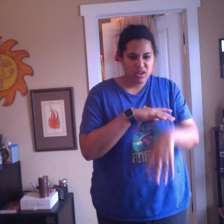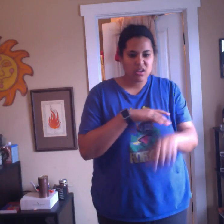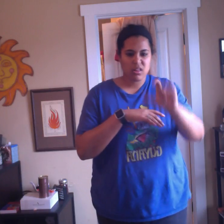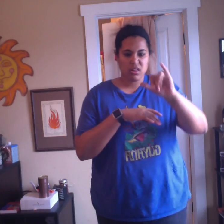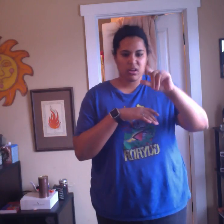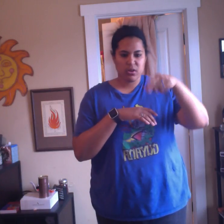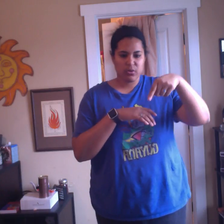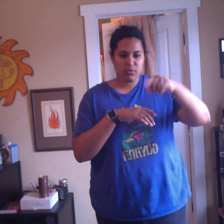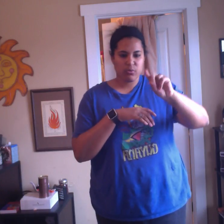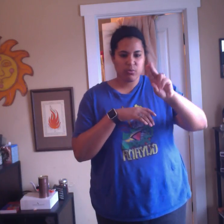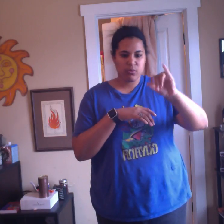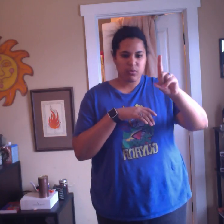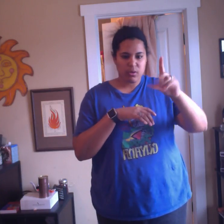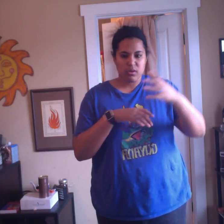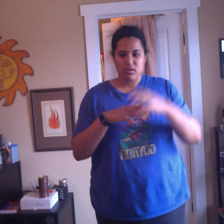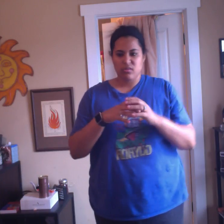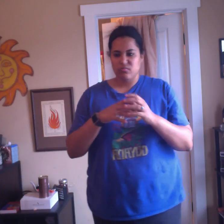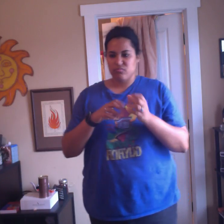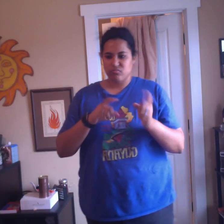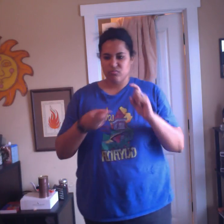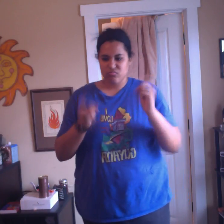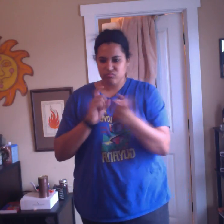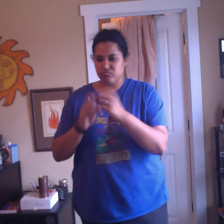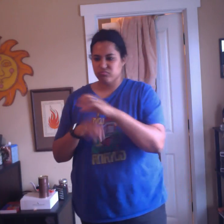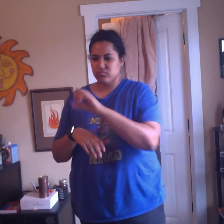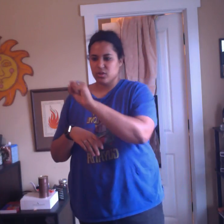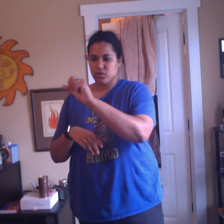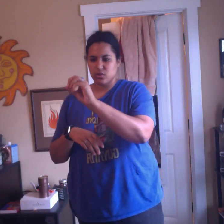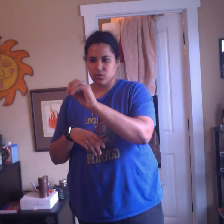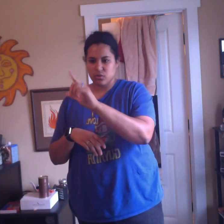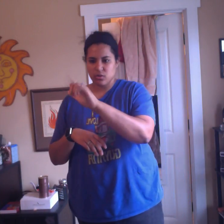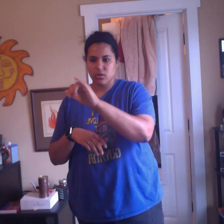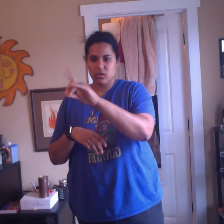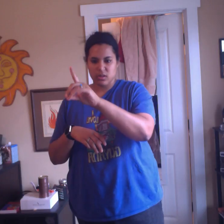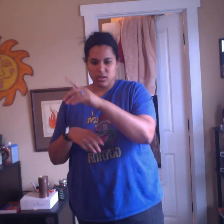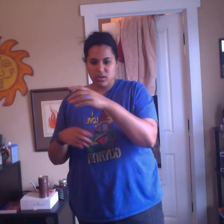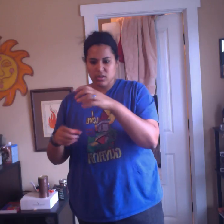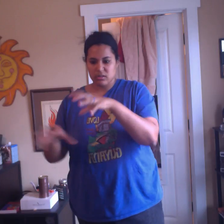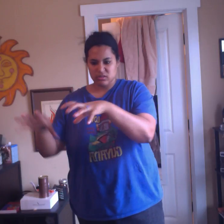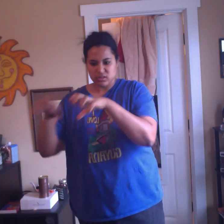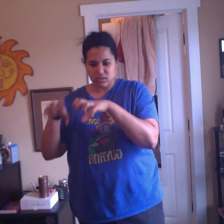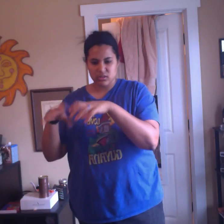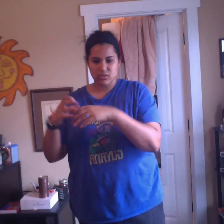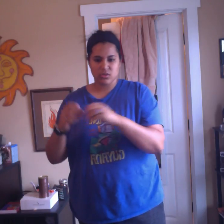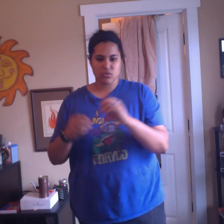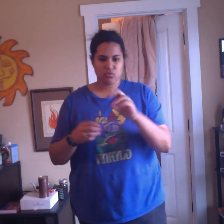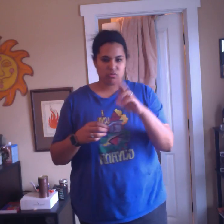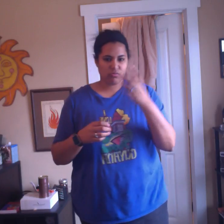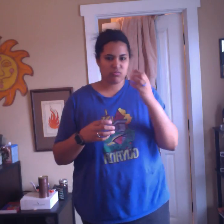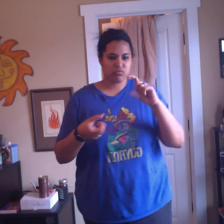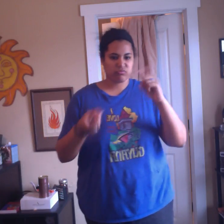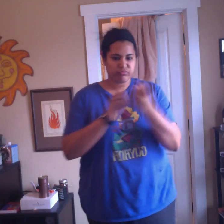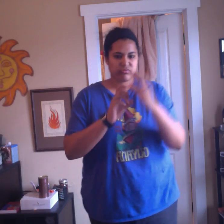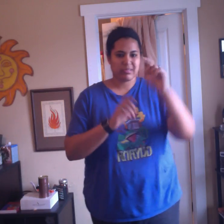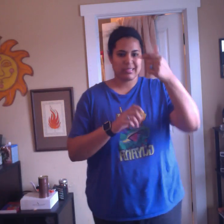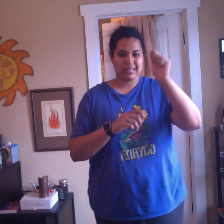again. But water, while crucial, is led by another driving force, without which all of its powers of transformation would stop in its